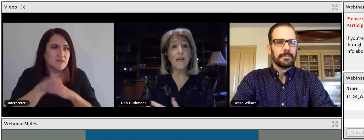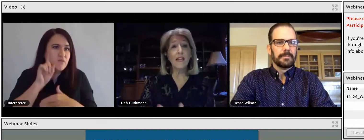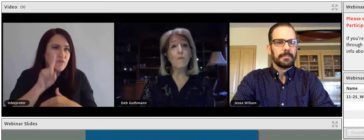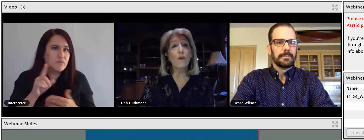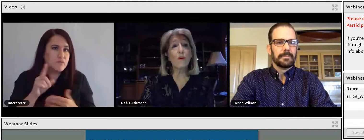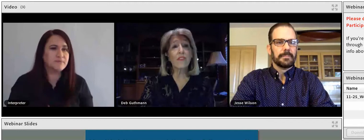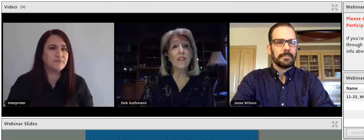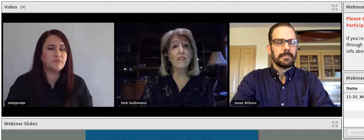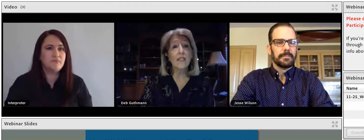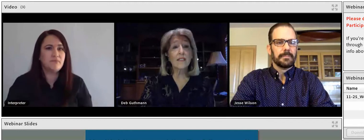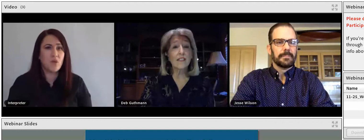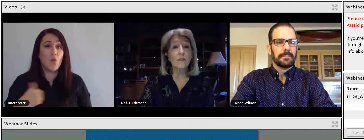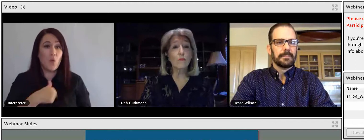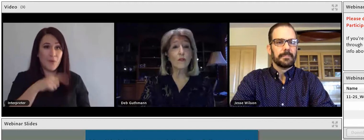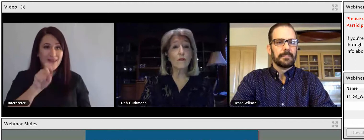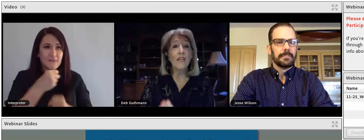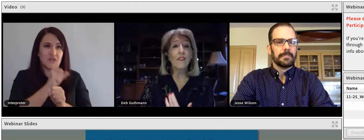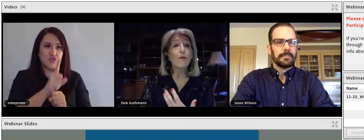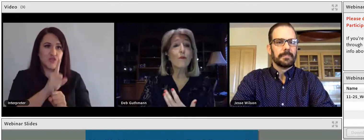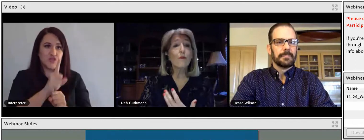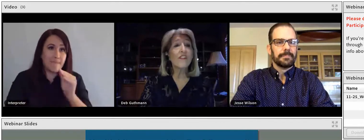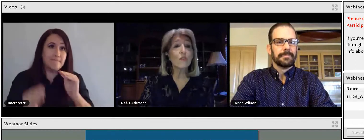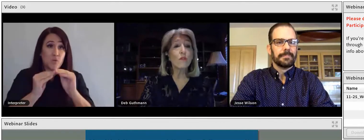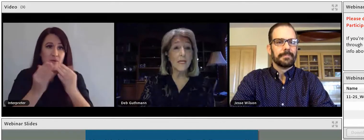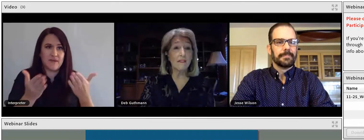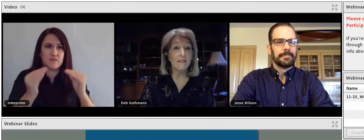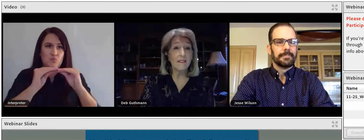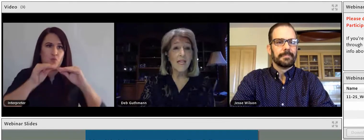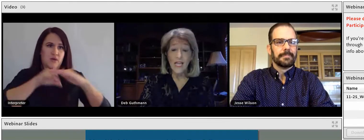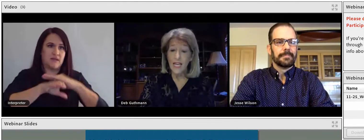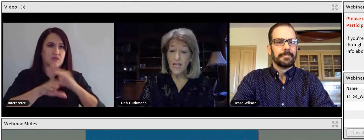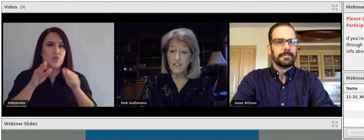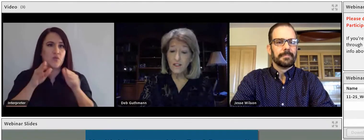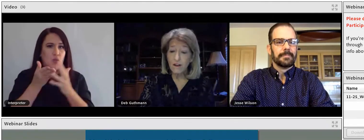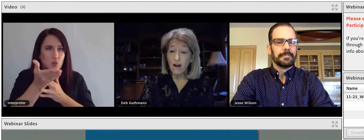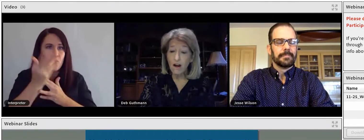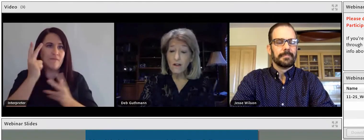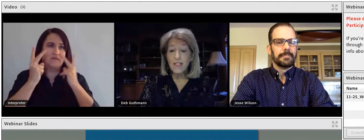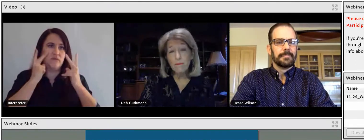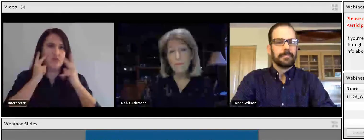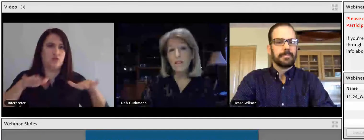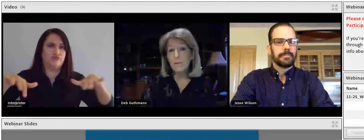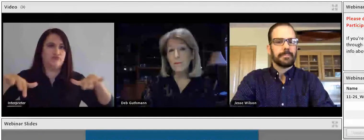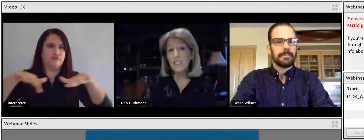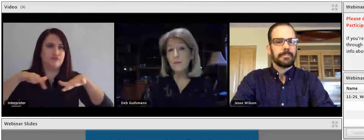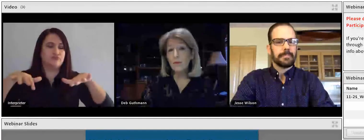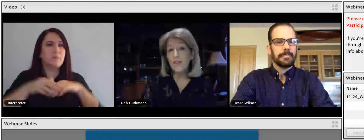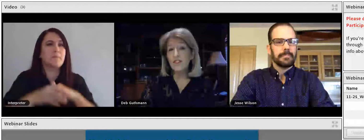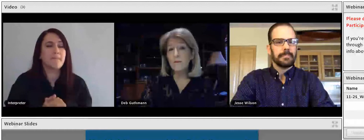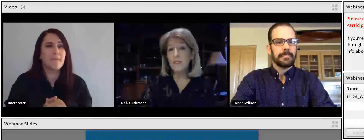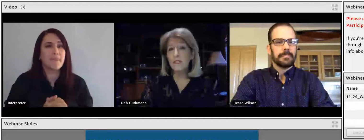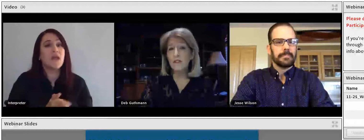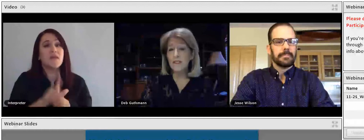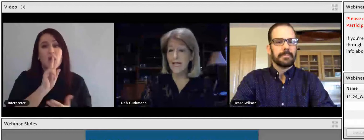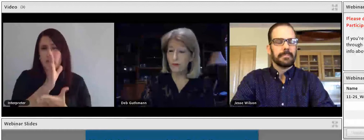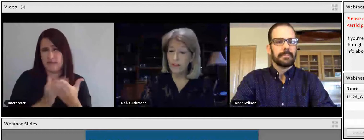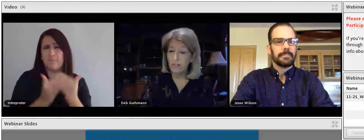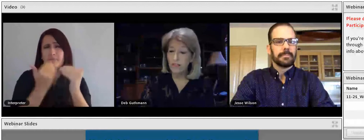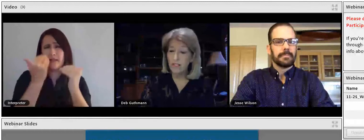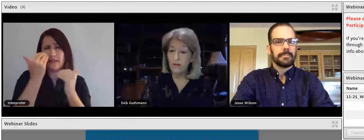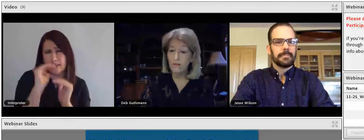do is make more things accessible through visual means. And there are some limited prevention